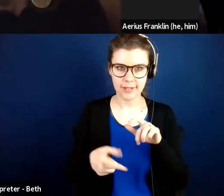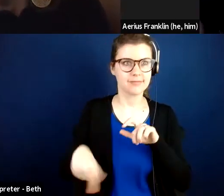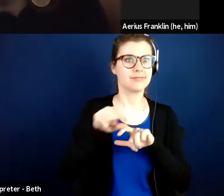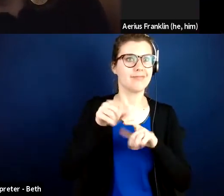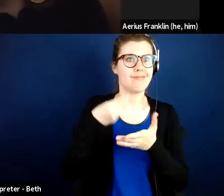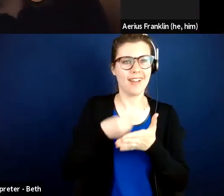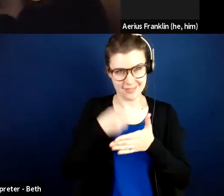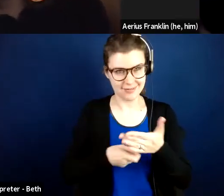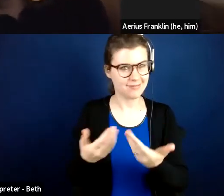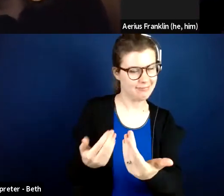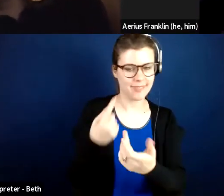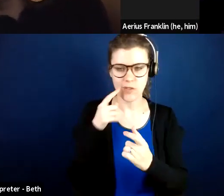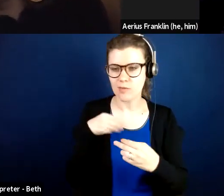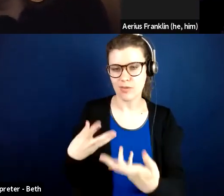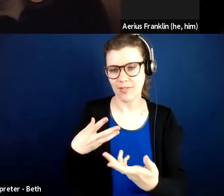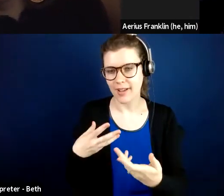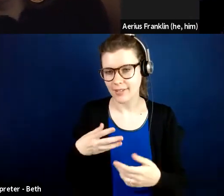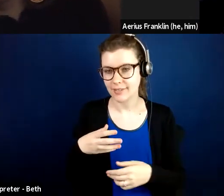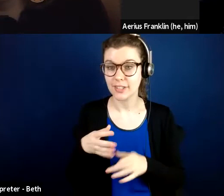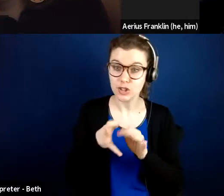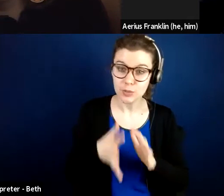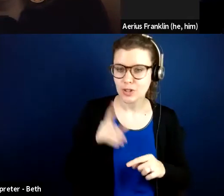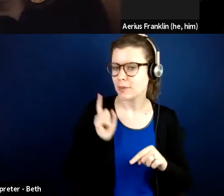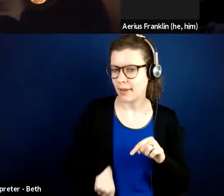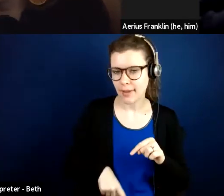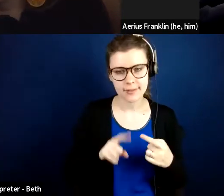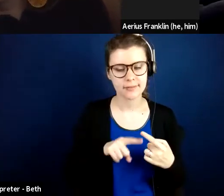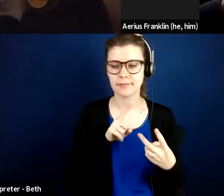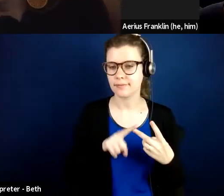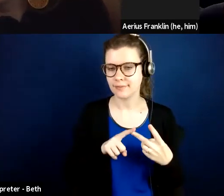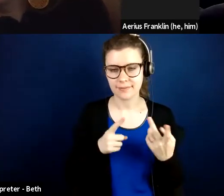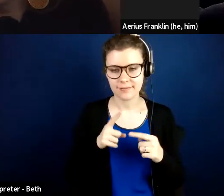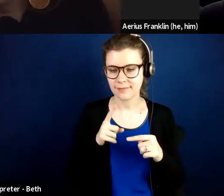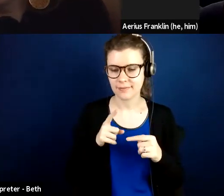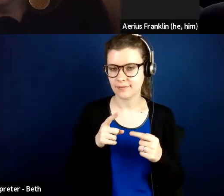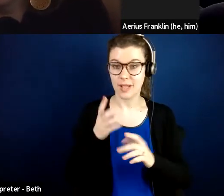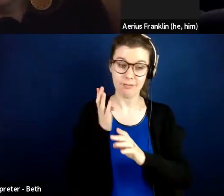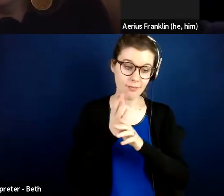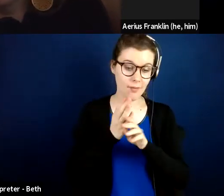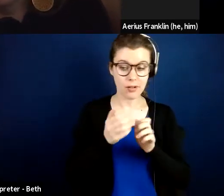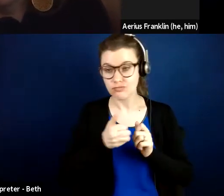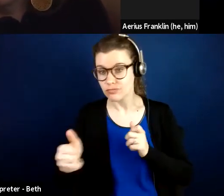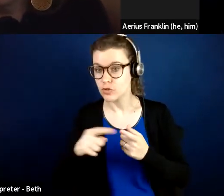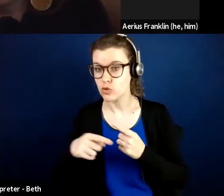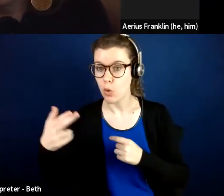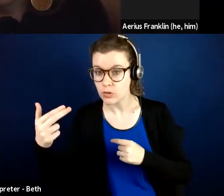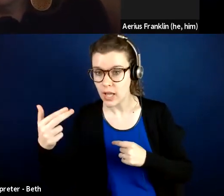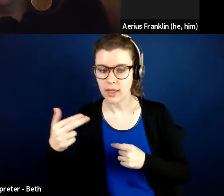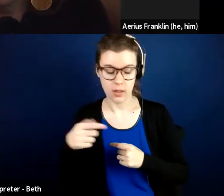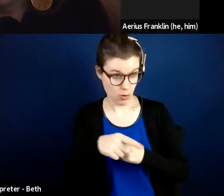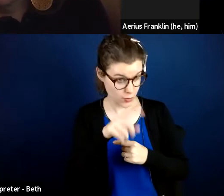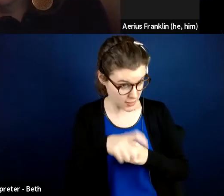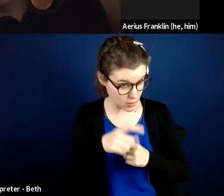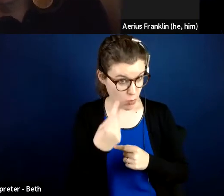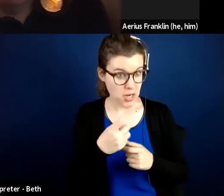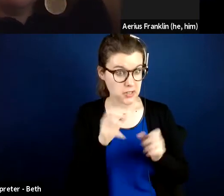can't charge people for providing an interpreter. You know, I have a regular bus from my hotel, but you need an accessible bus. I'm going